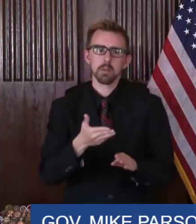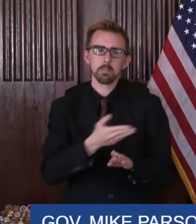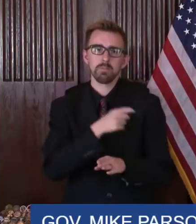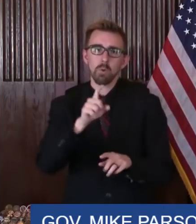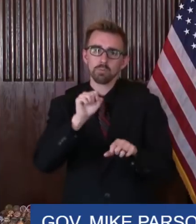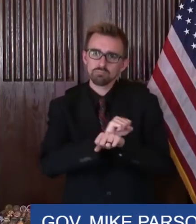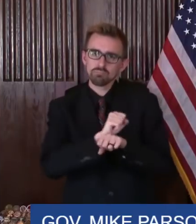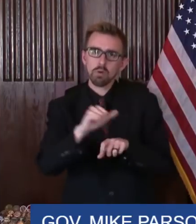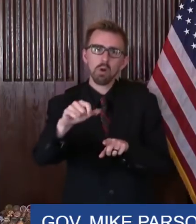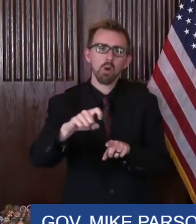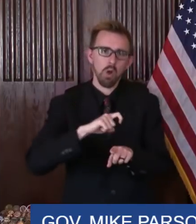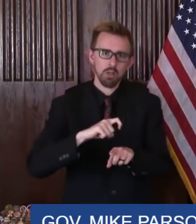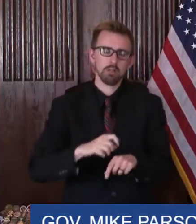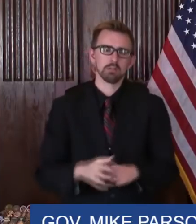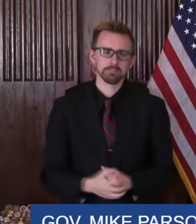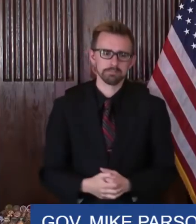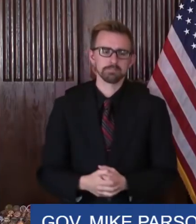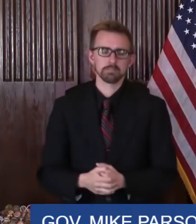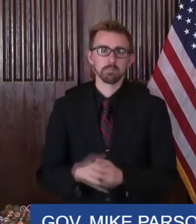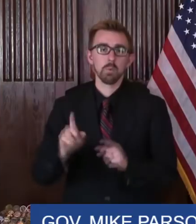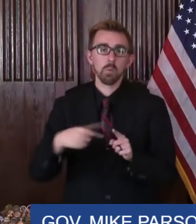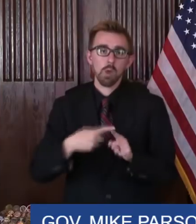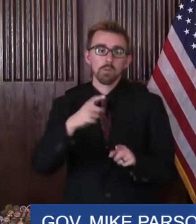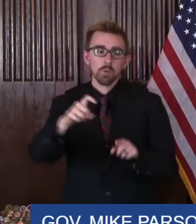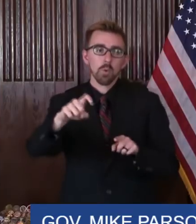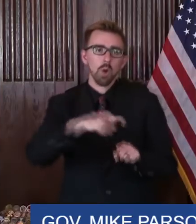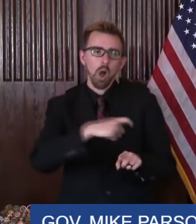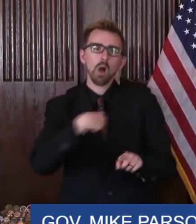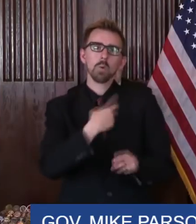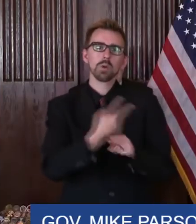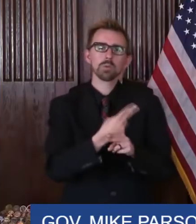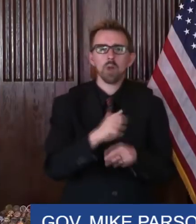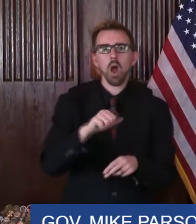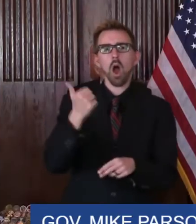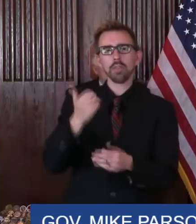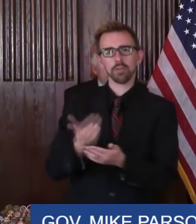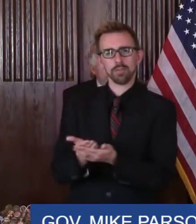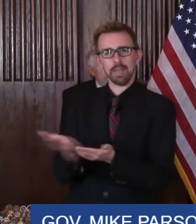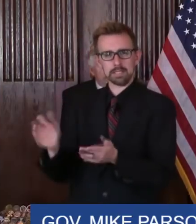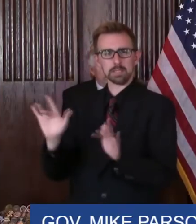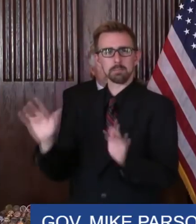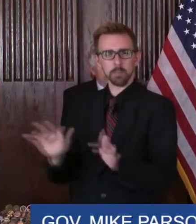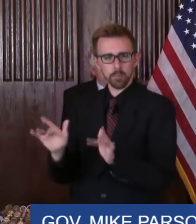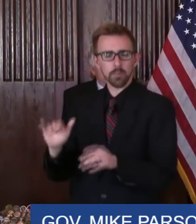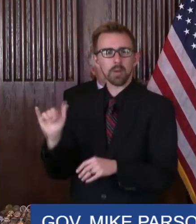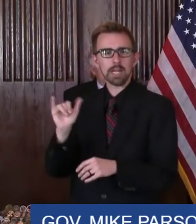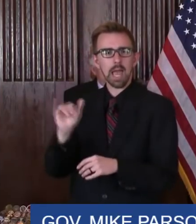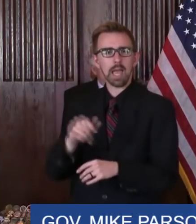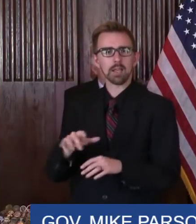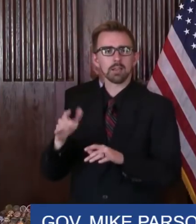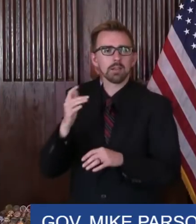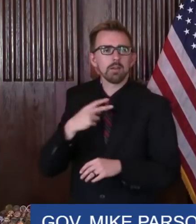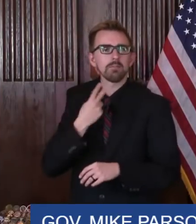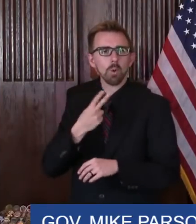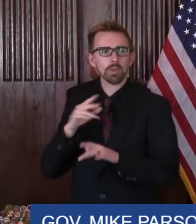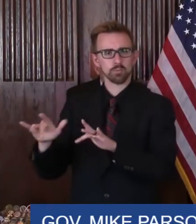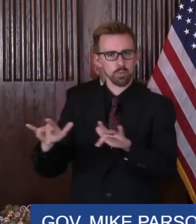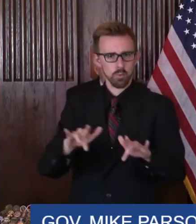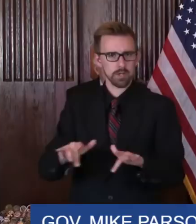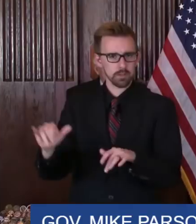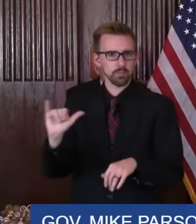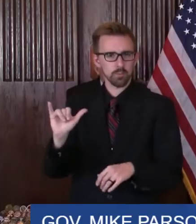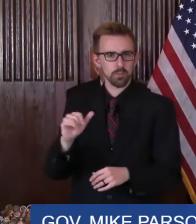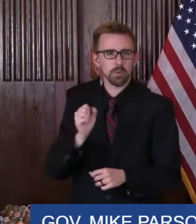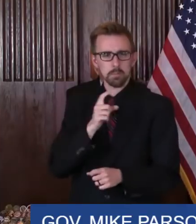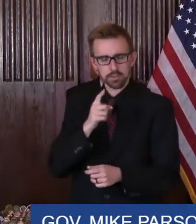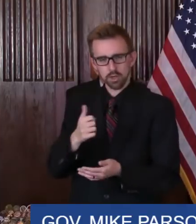you actually try to call us. When you do call us, we're also using other electronic means, such as interactive voice recordings, as well to